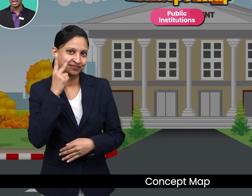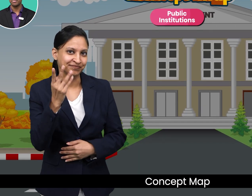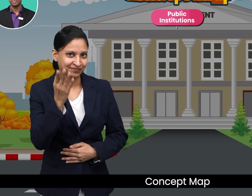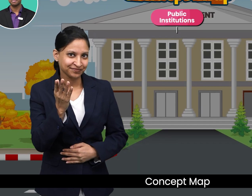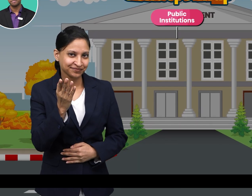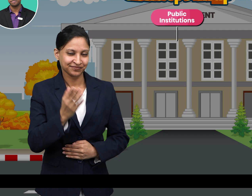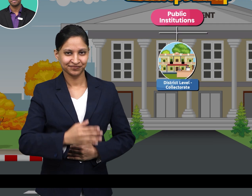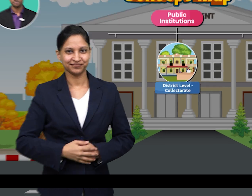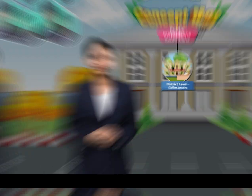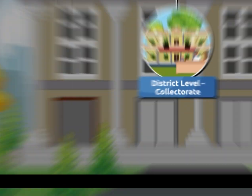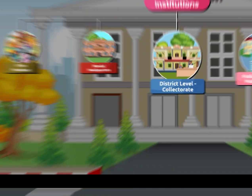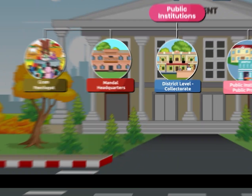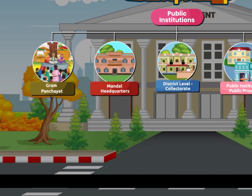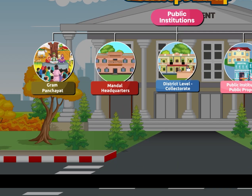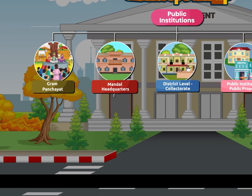Concept map.